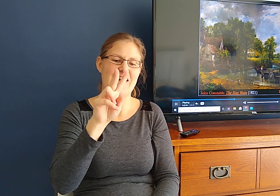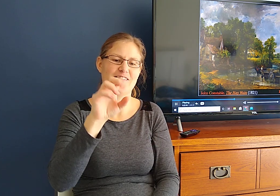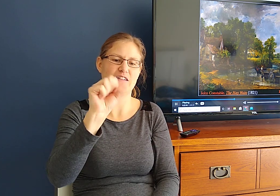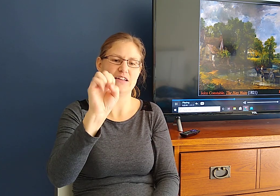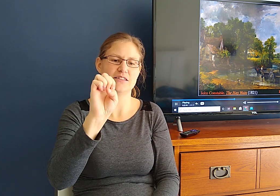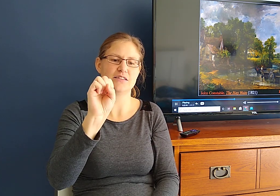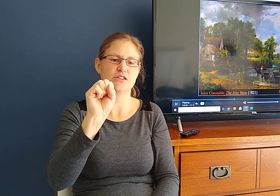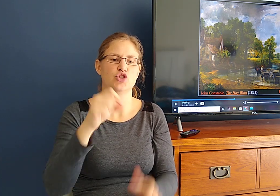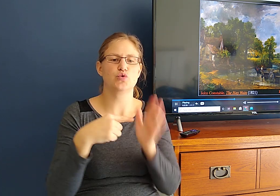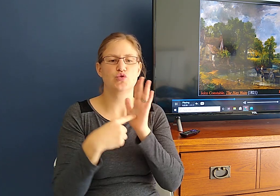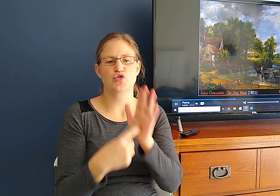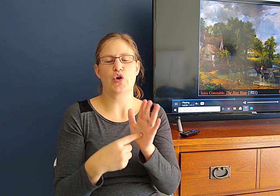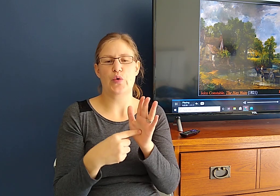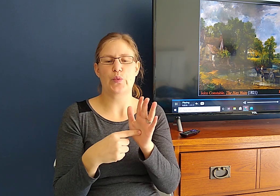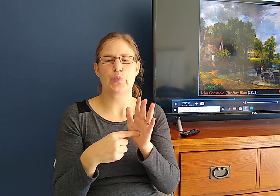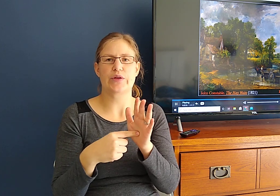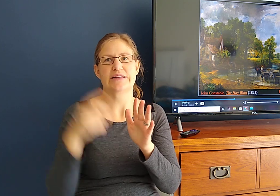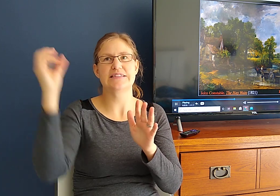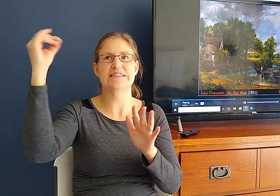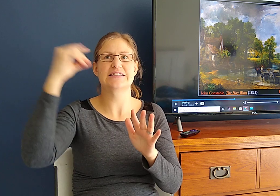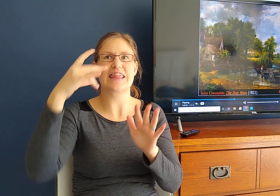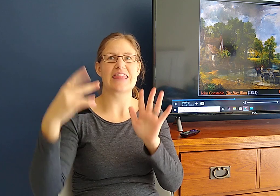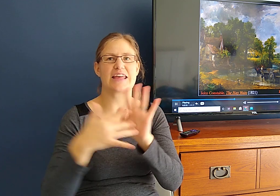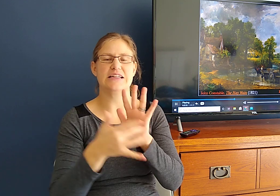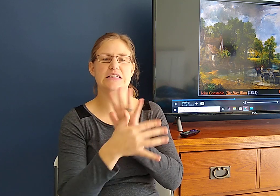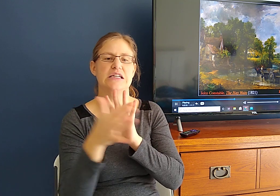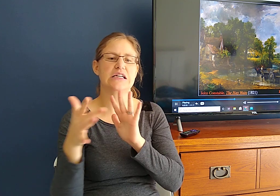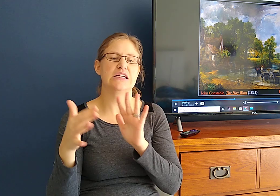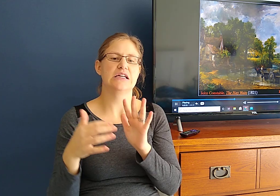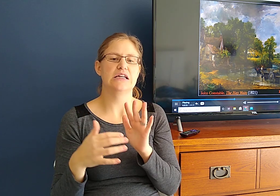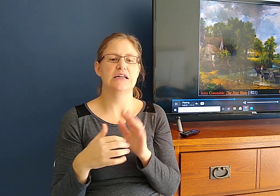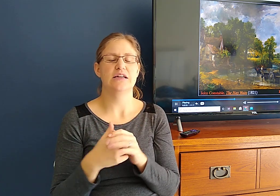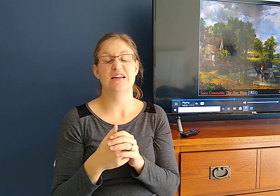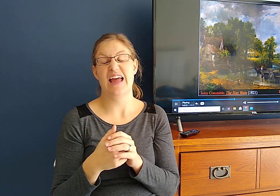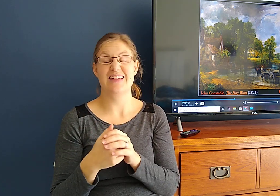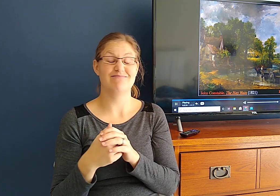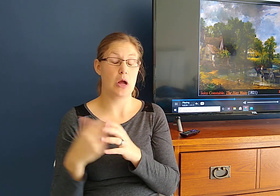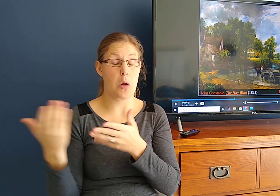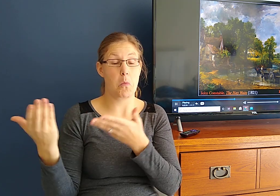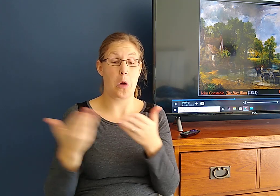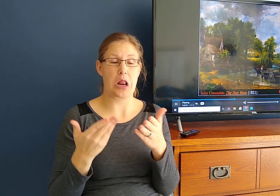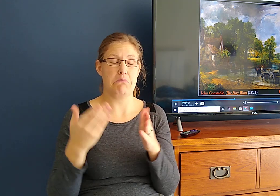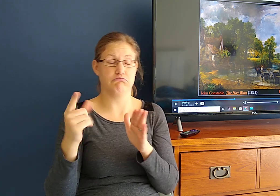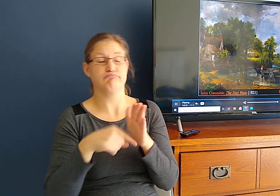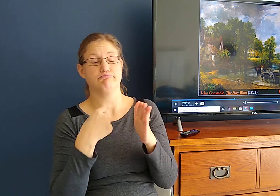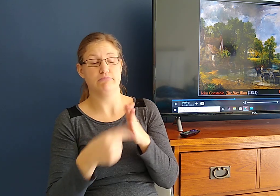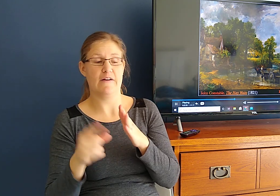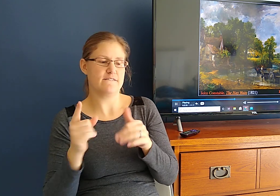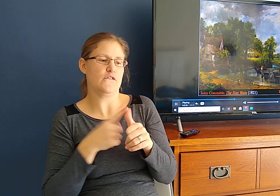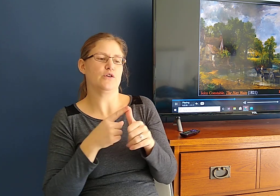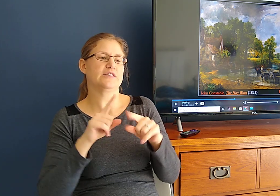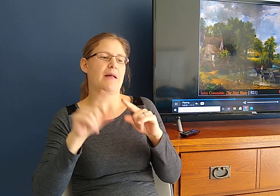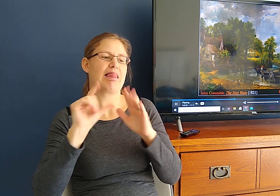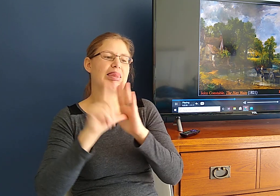shimmering sunlight. And this brought him ridicule initially, but later praise from